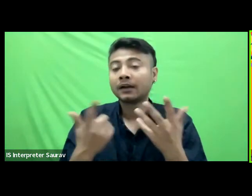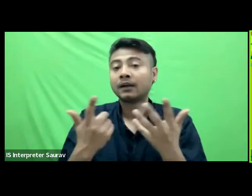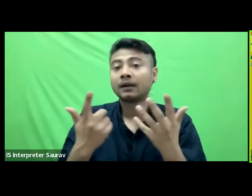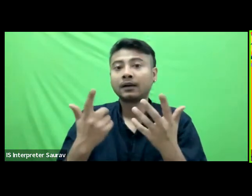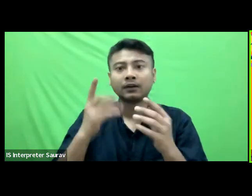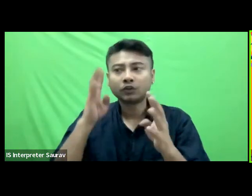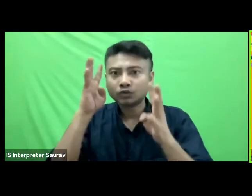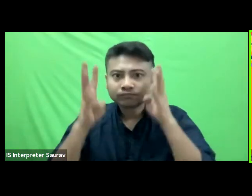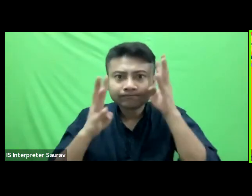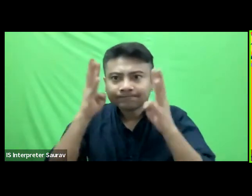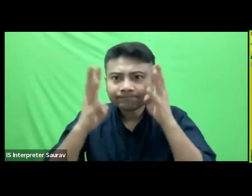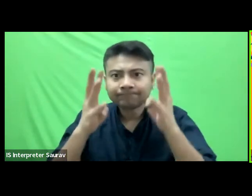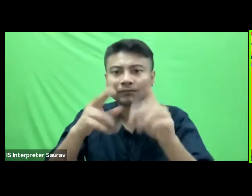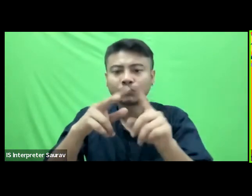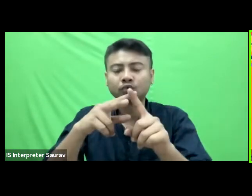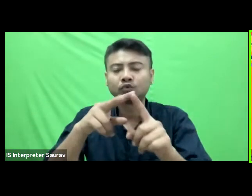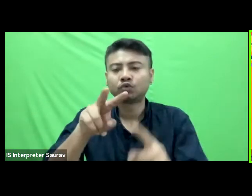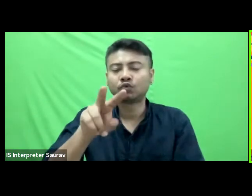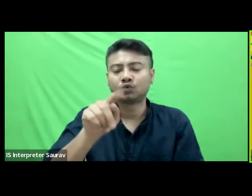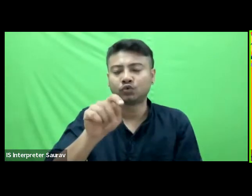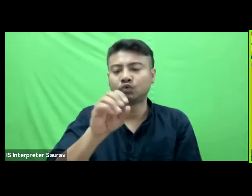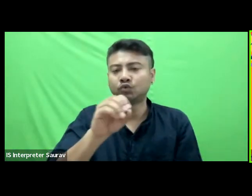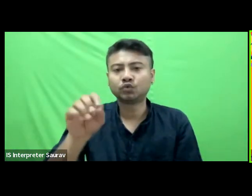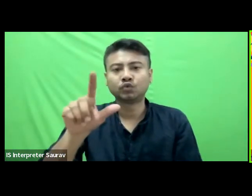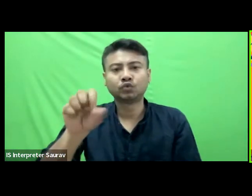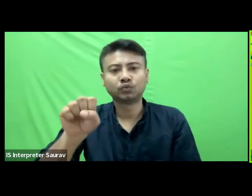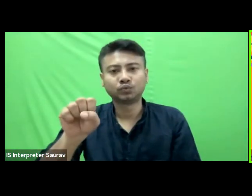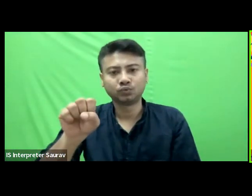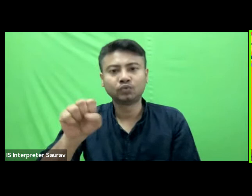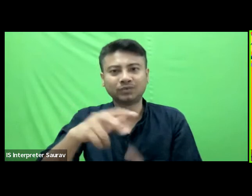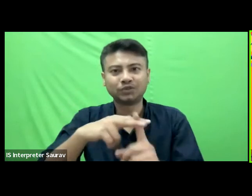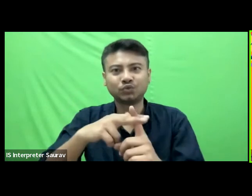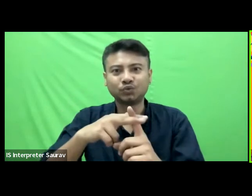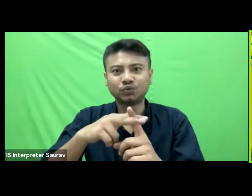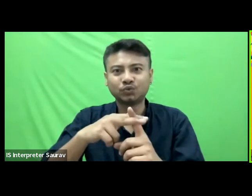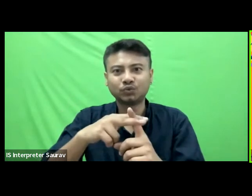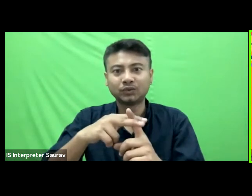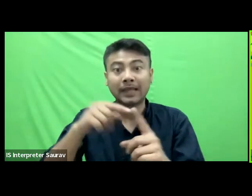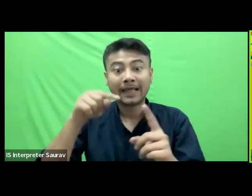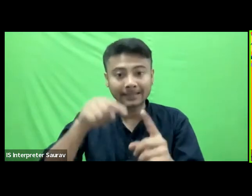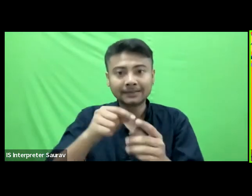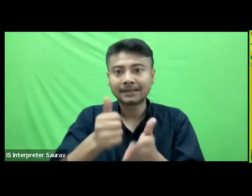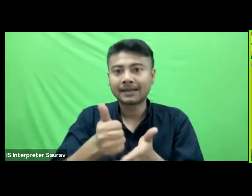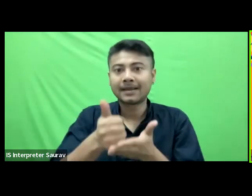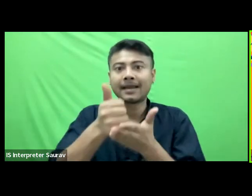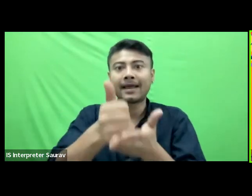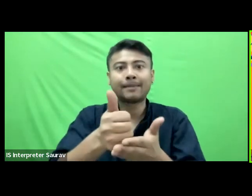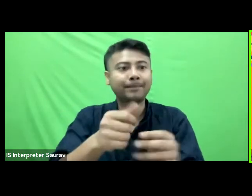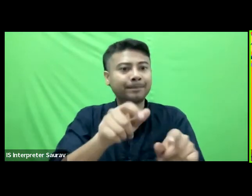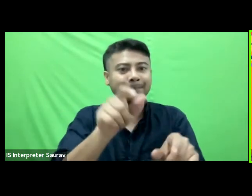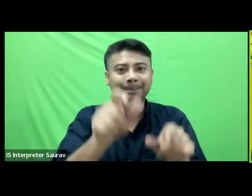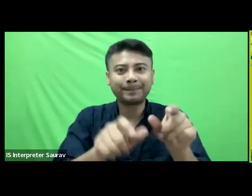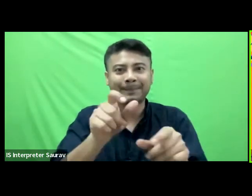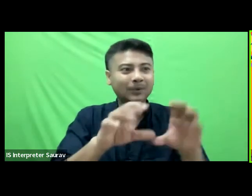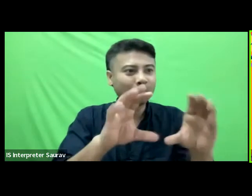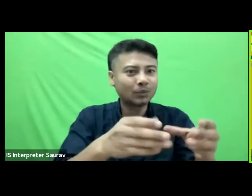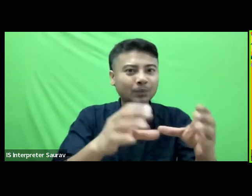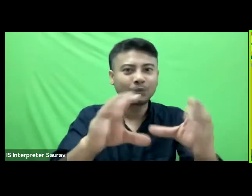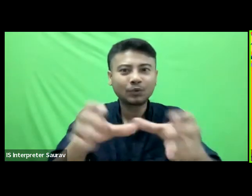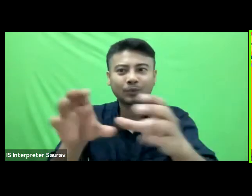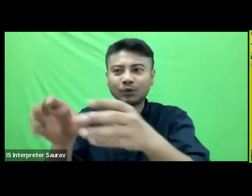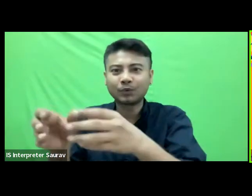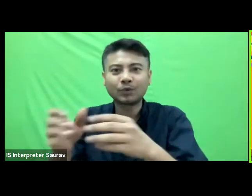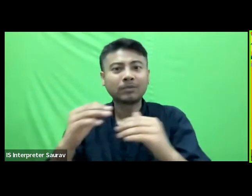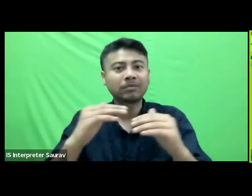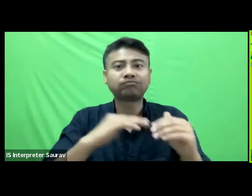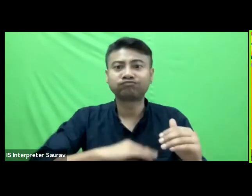and methodologies that ensure the inclusive and meaningful participation of all groups of people, regardless of